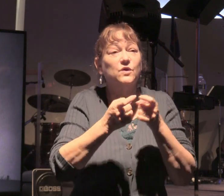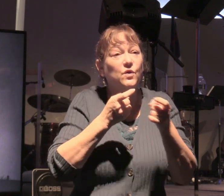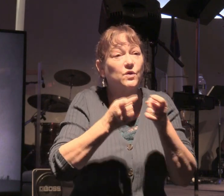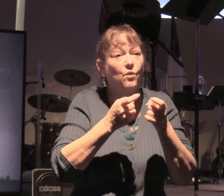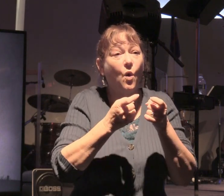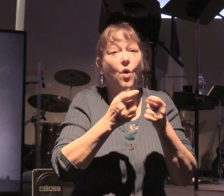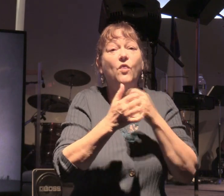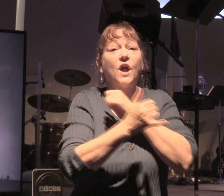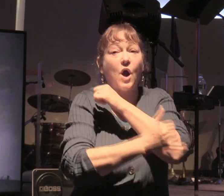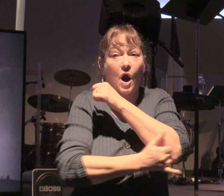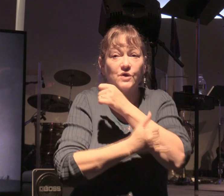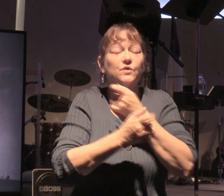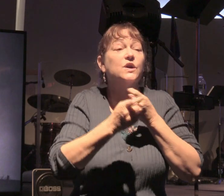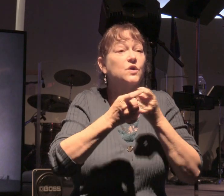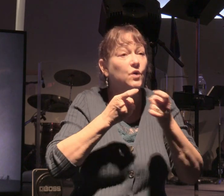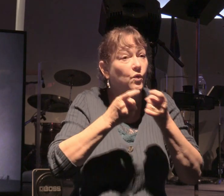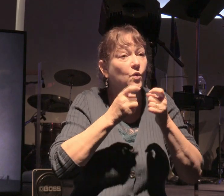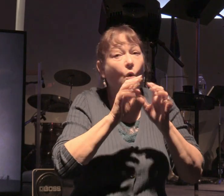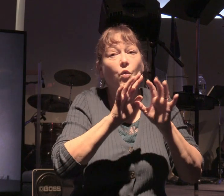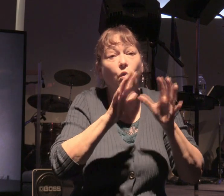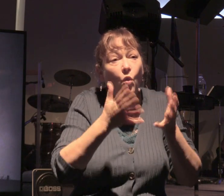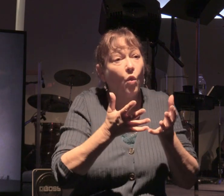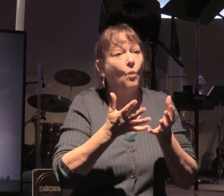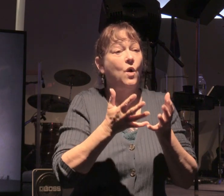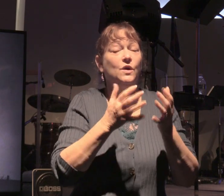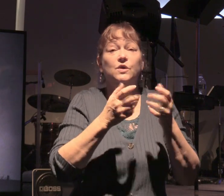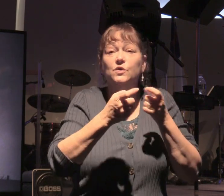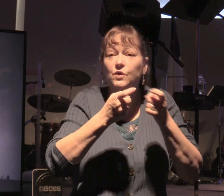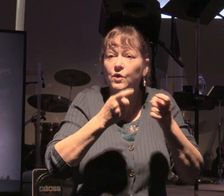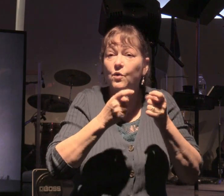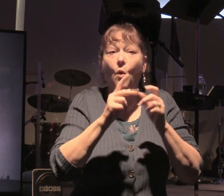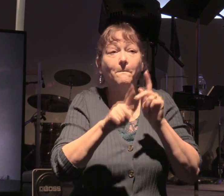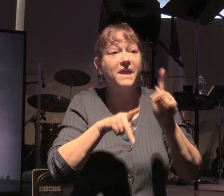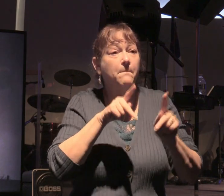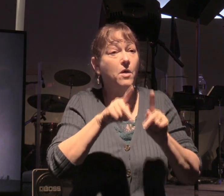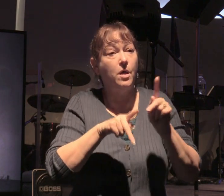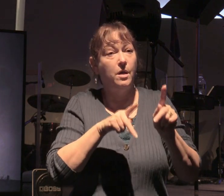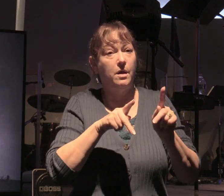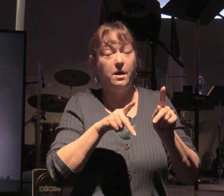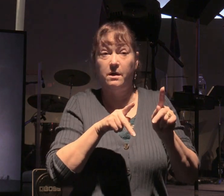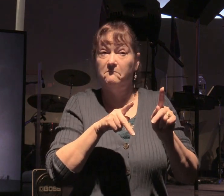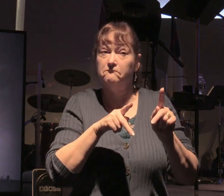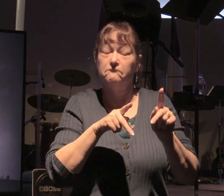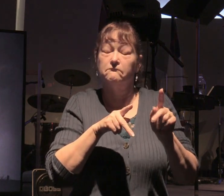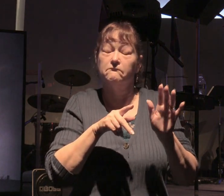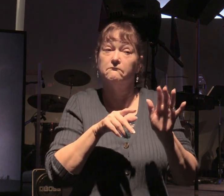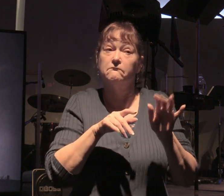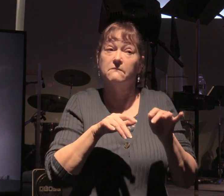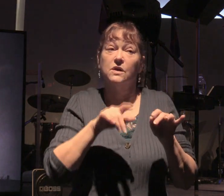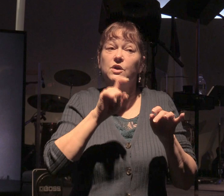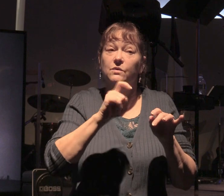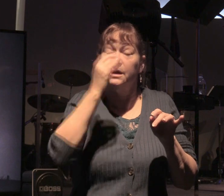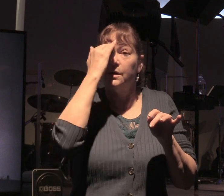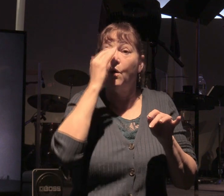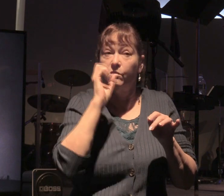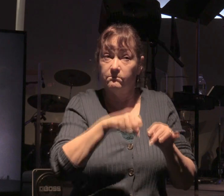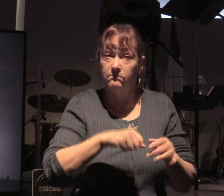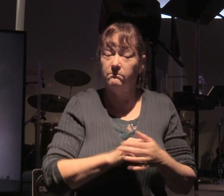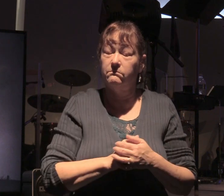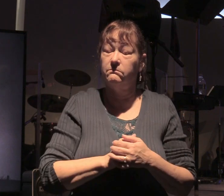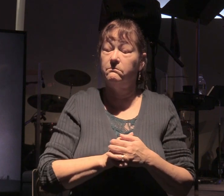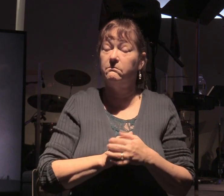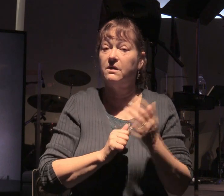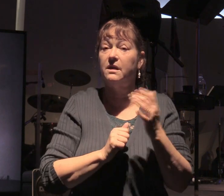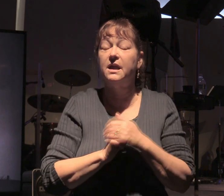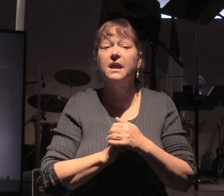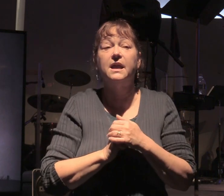the country, to control the world, to control people, you've got another thing coming. It's the